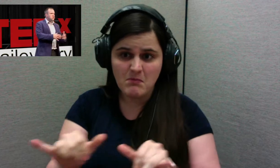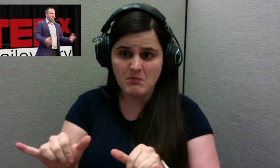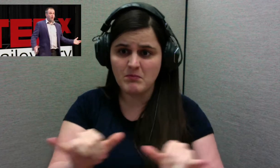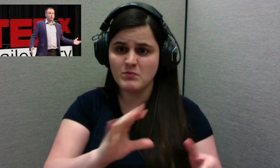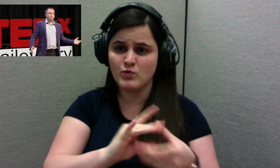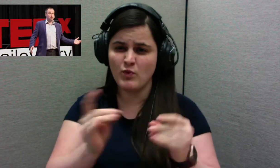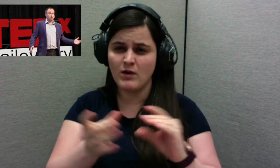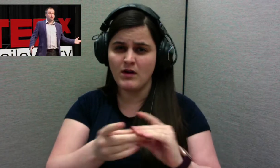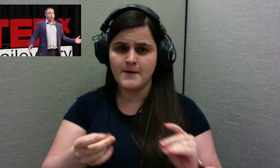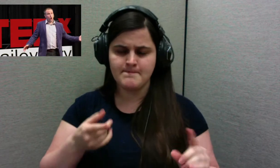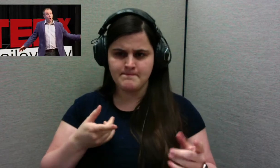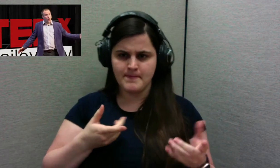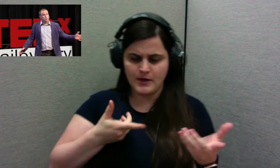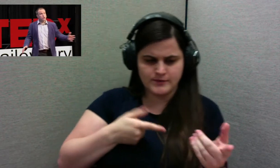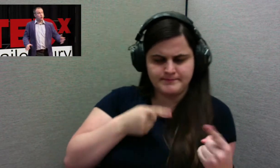Desire,